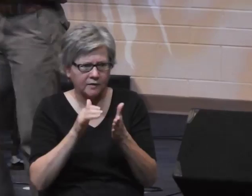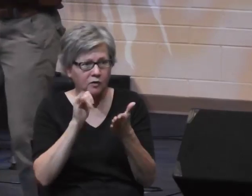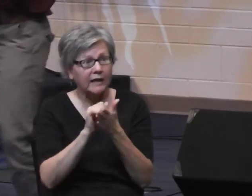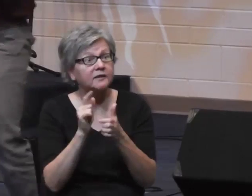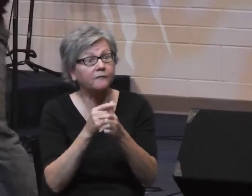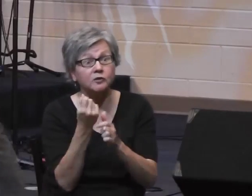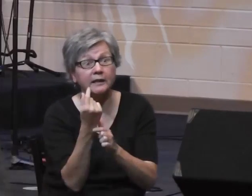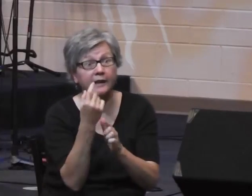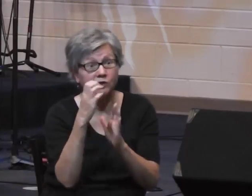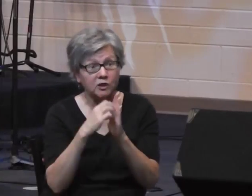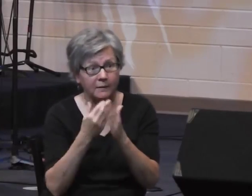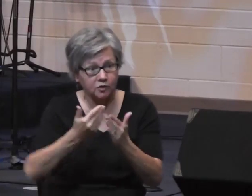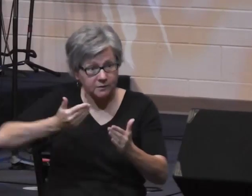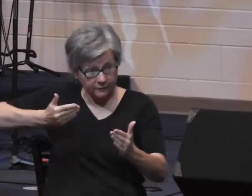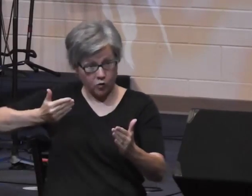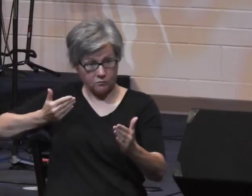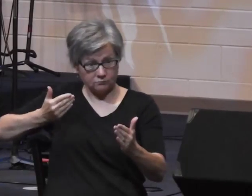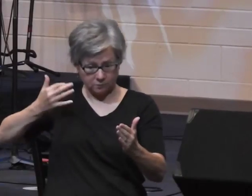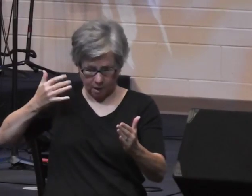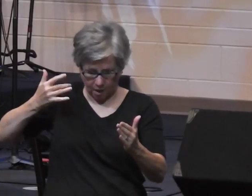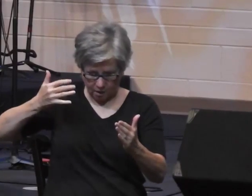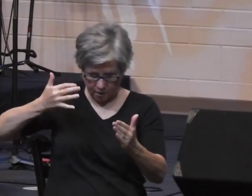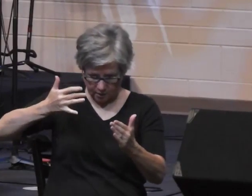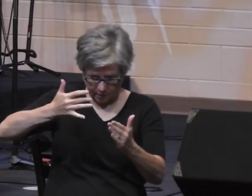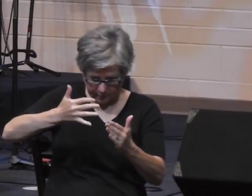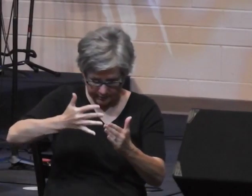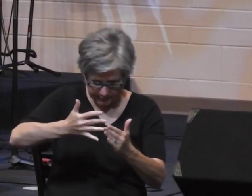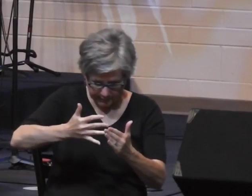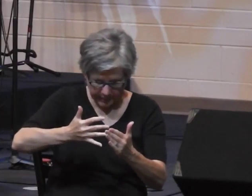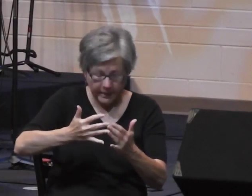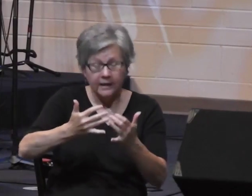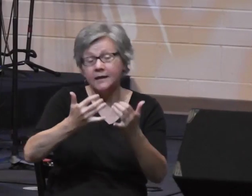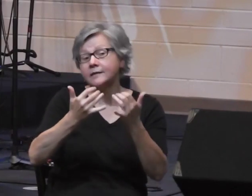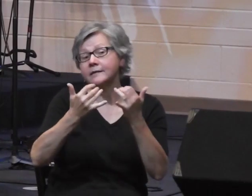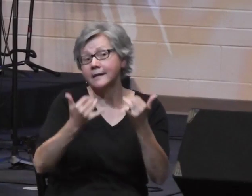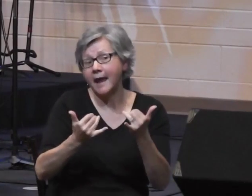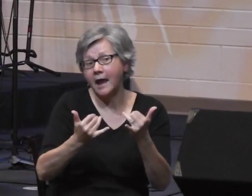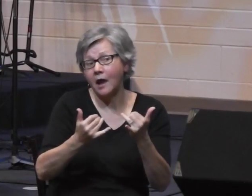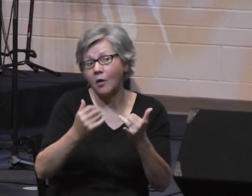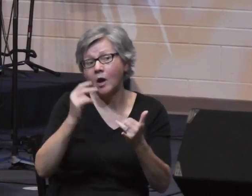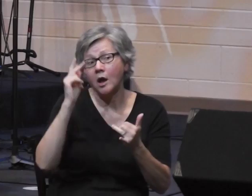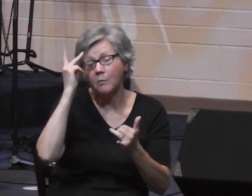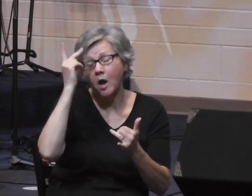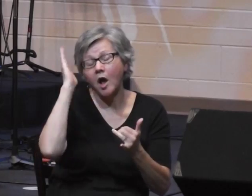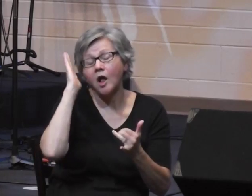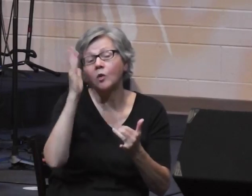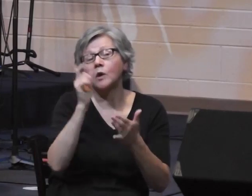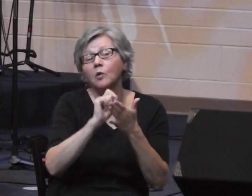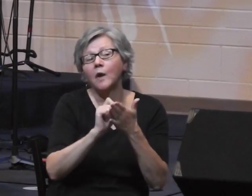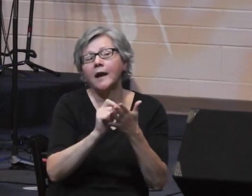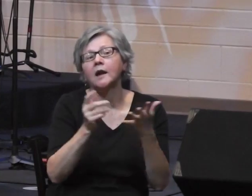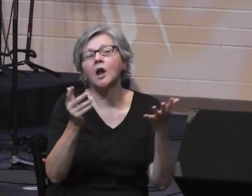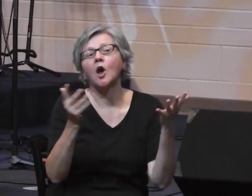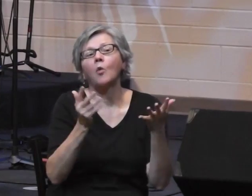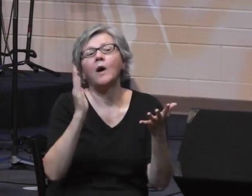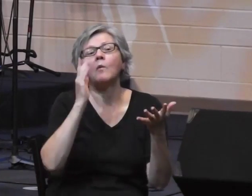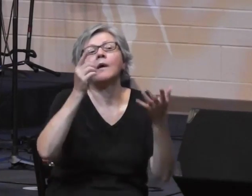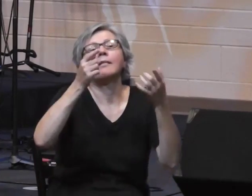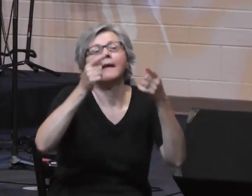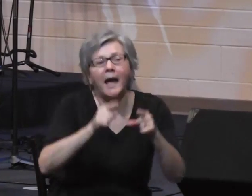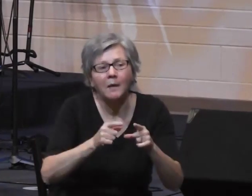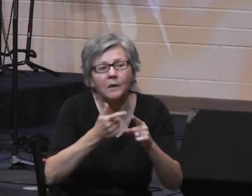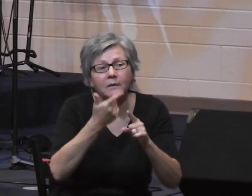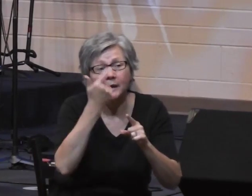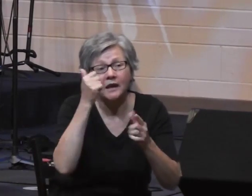that. And what he's about to say is the result, the logical implications